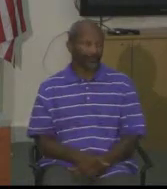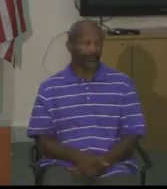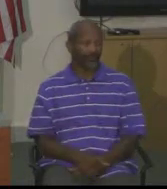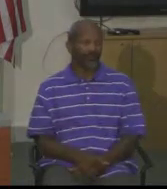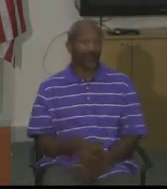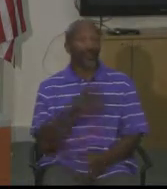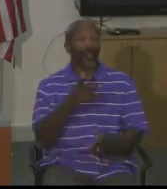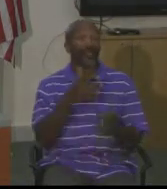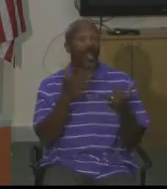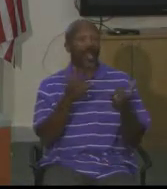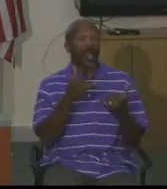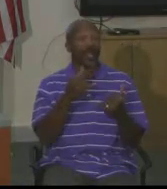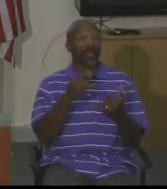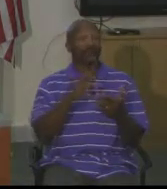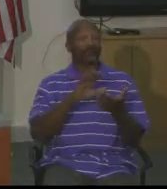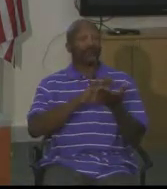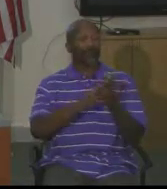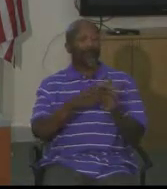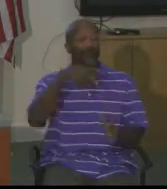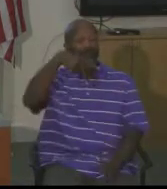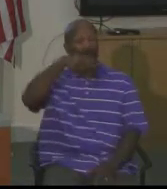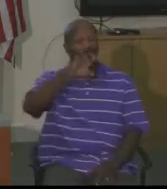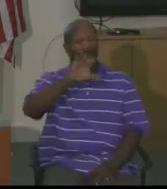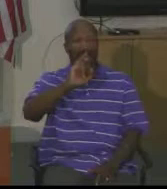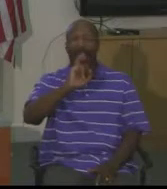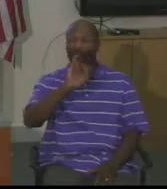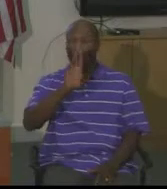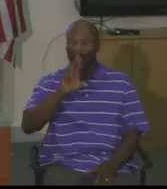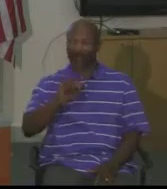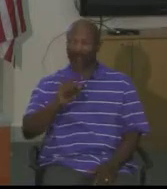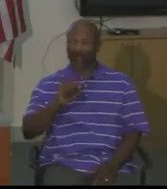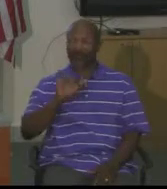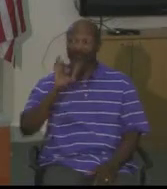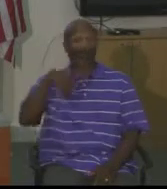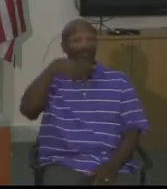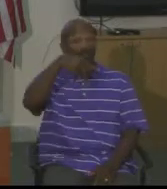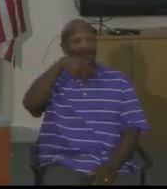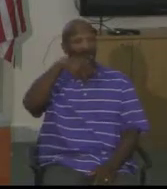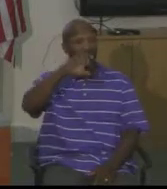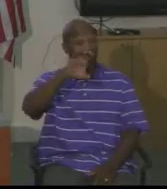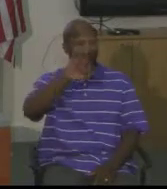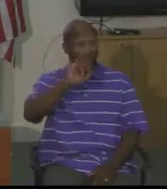Which then leads us to the PCI bus. In fact, the PCI bus